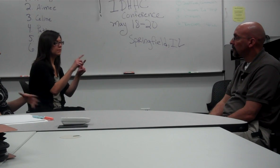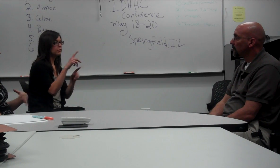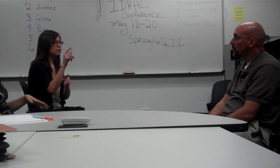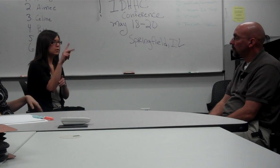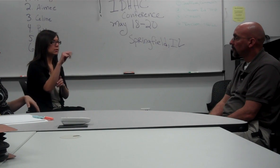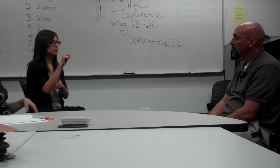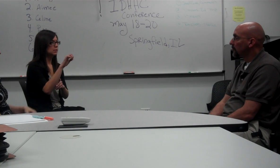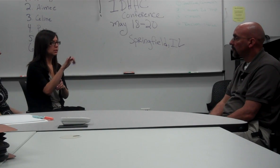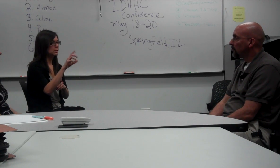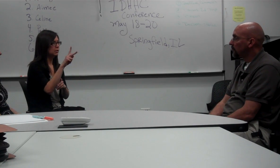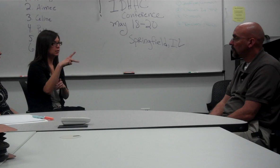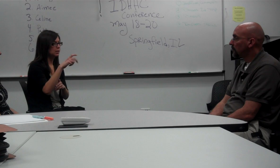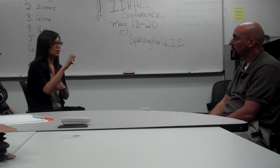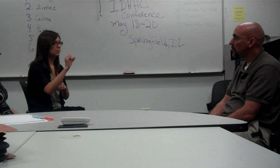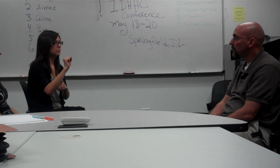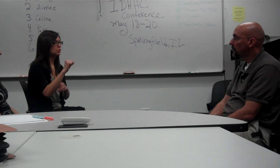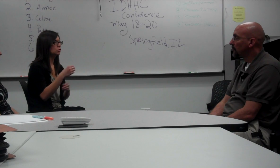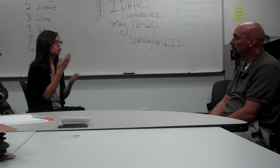every state in the country?